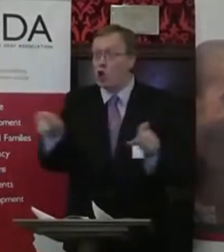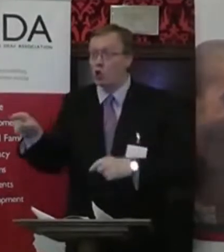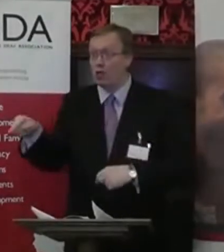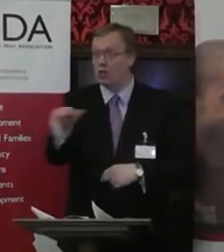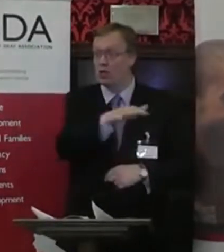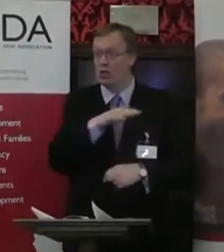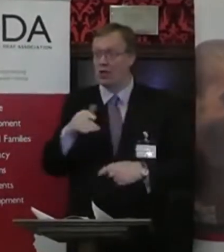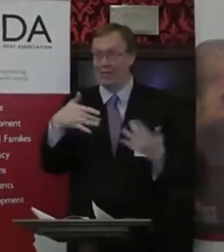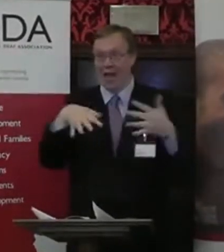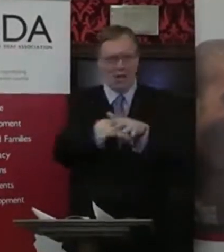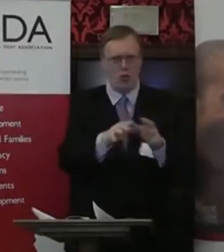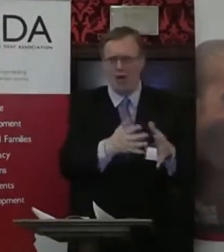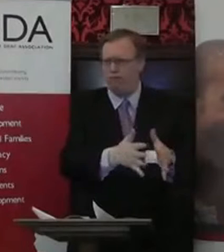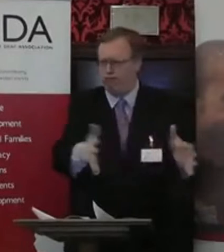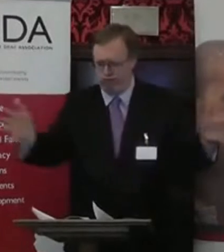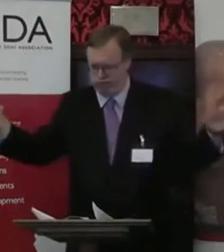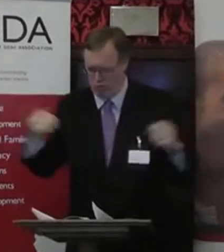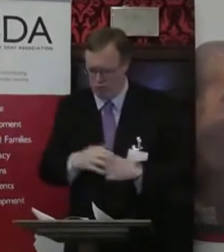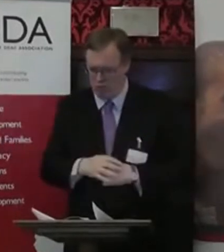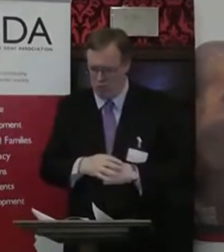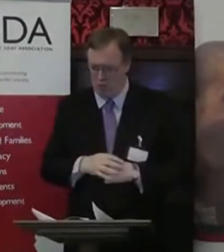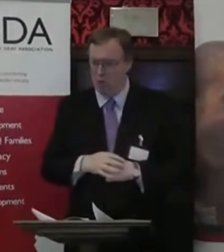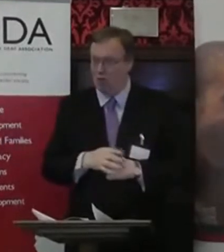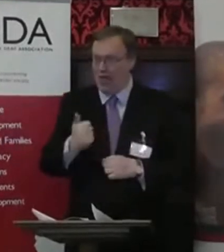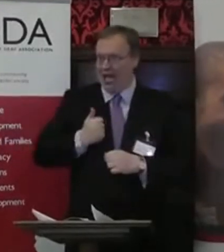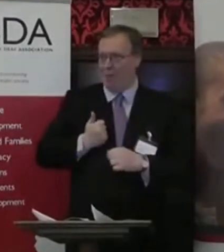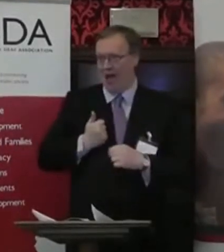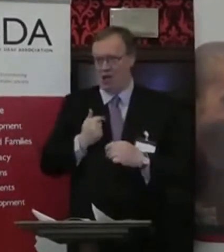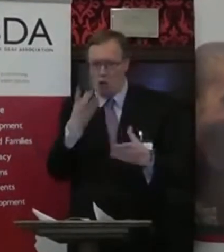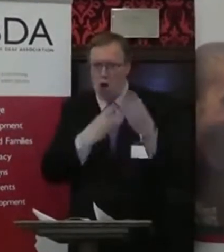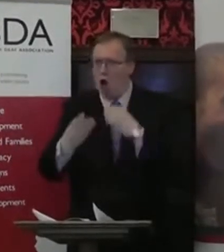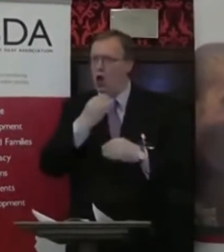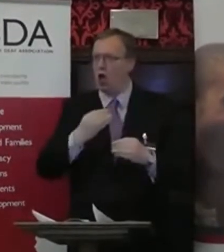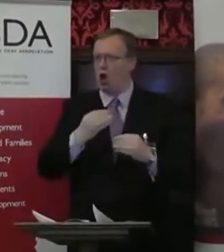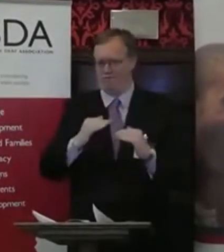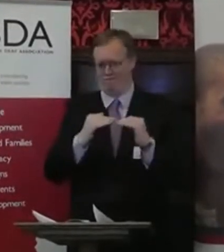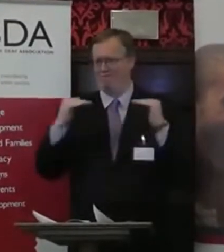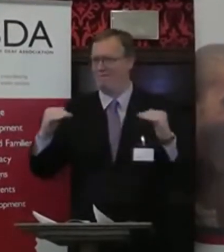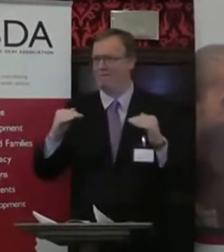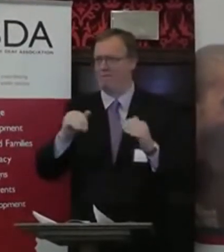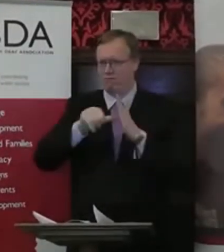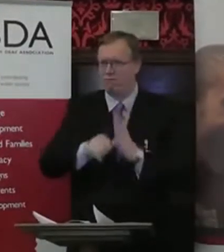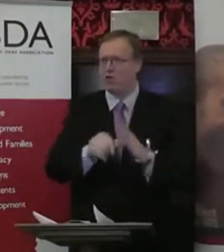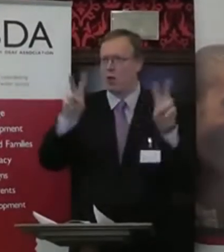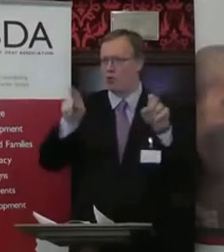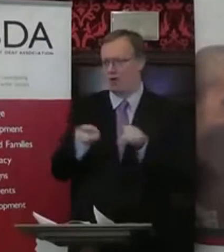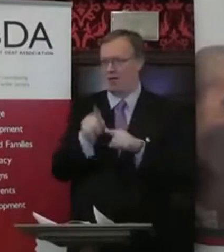Too many deaf students in mainstream secondary schools are expected to learn complicated subjects using